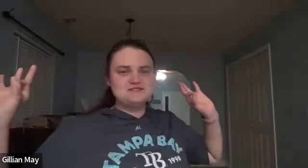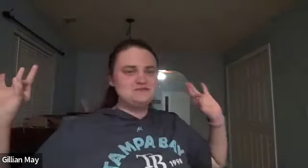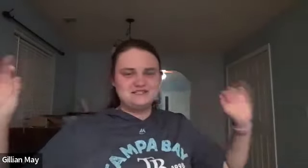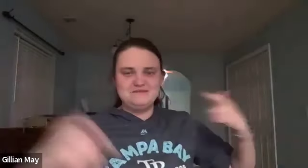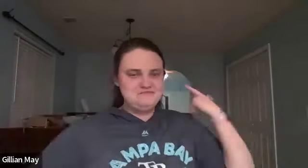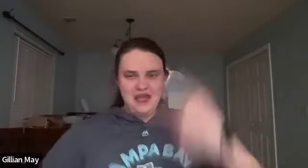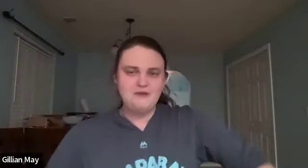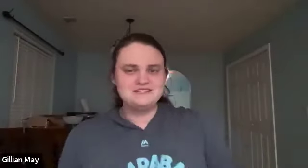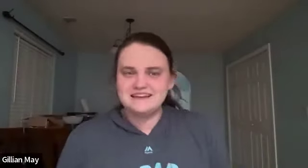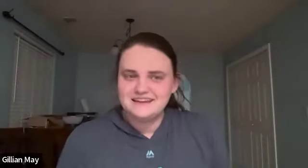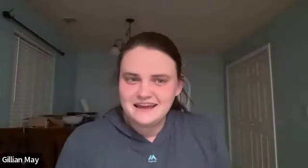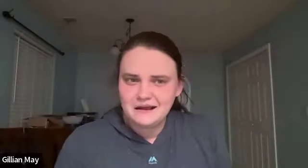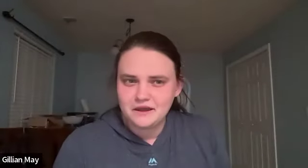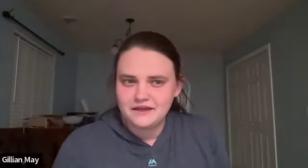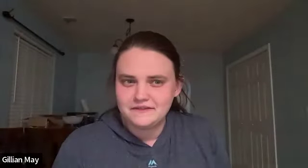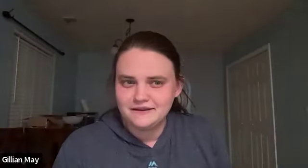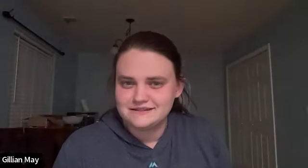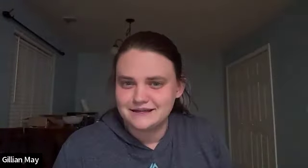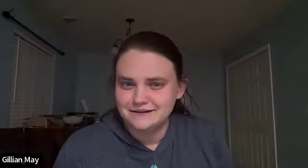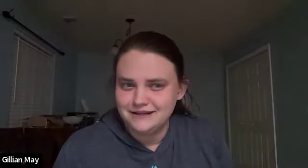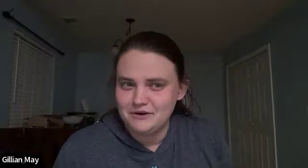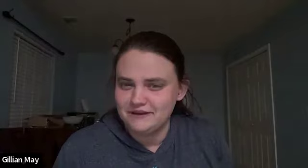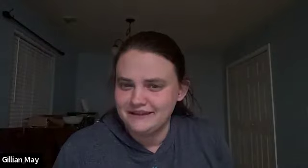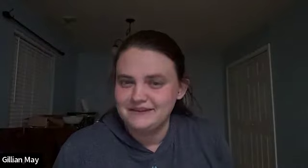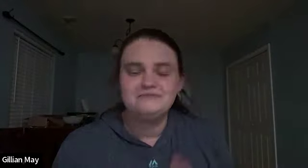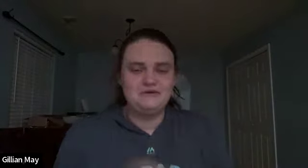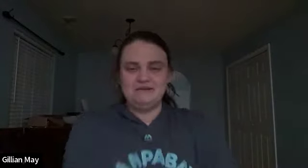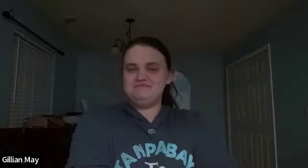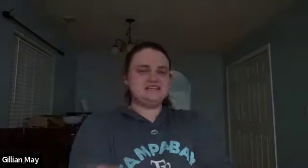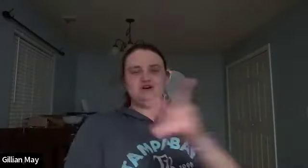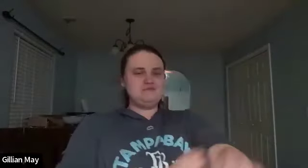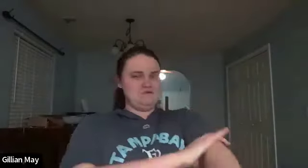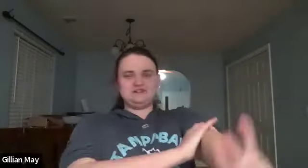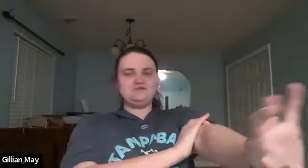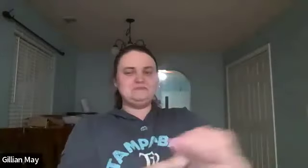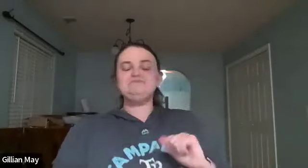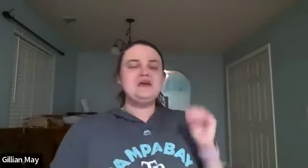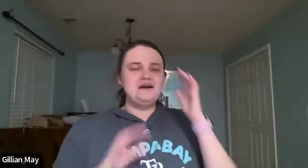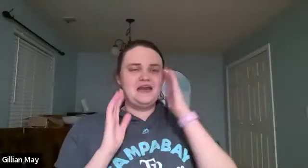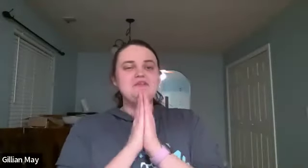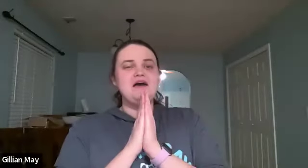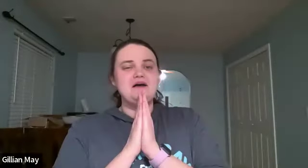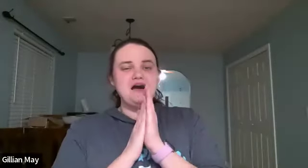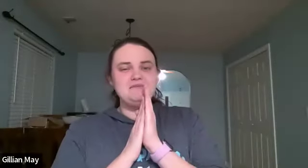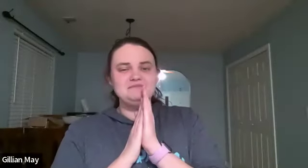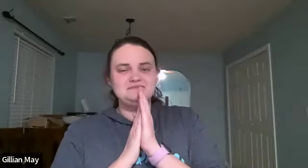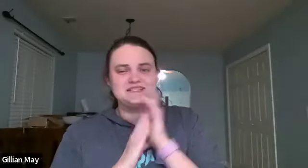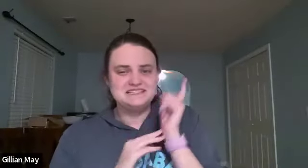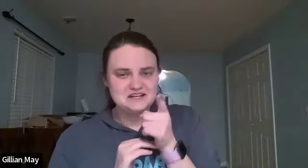for me, sir. I was like, okay, I think, is that a nickname? Are we getting there? All right, that works for me. Okay. Because I did